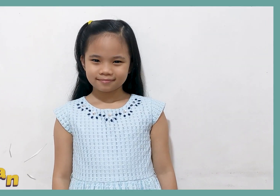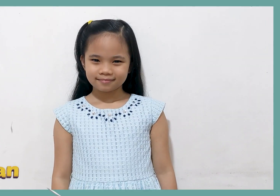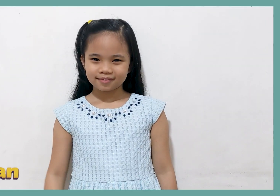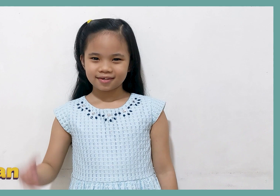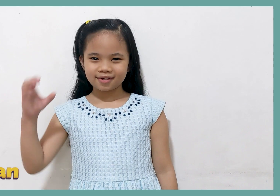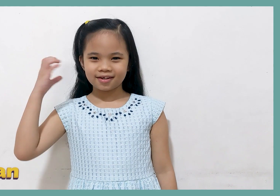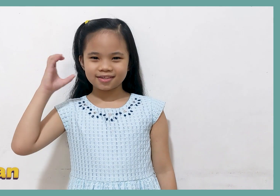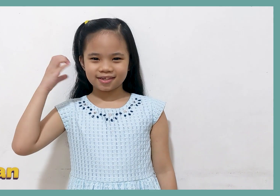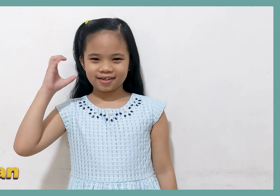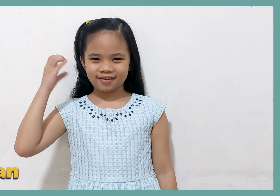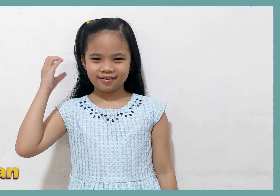Kungu